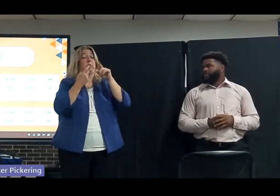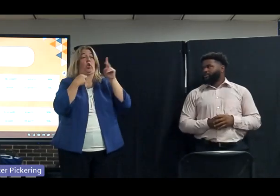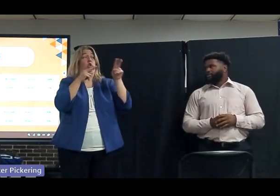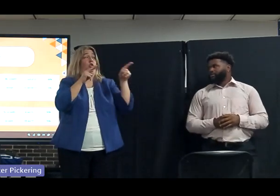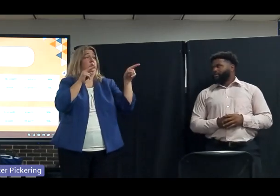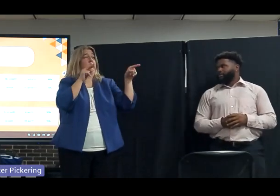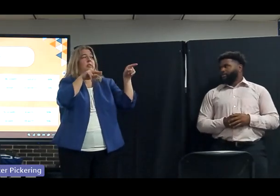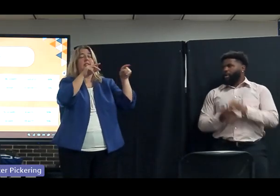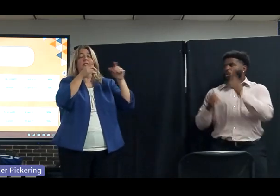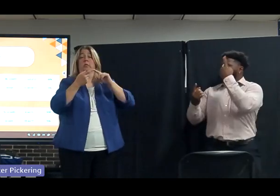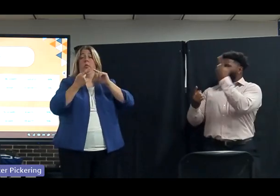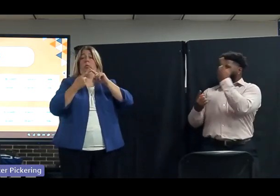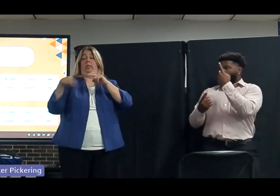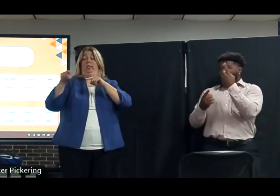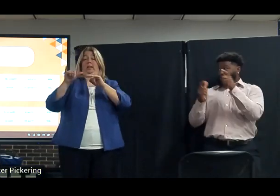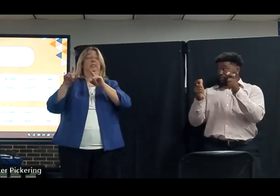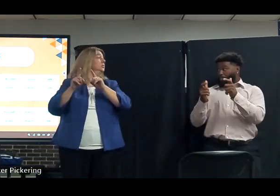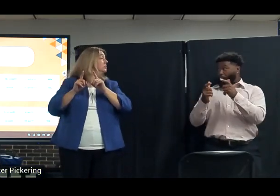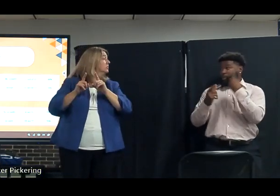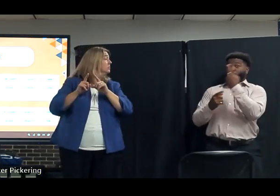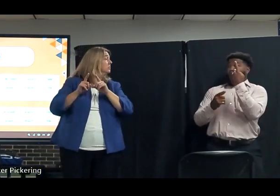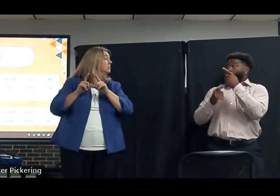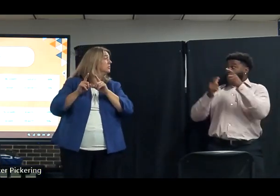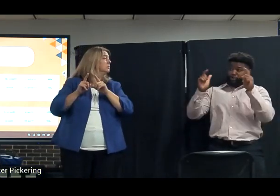Was it always a small cohort?